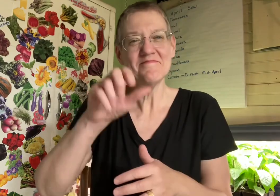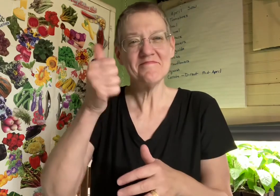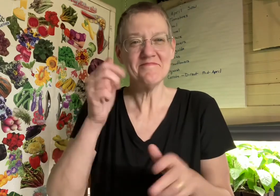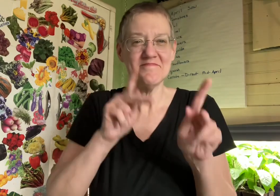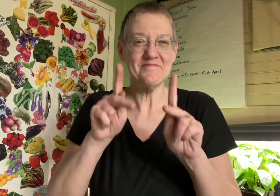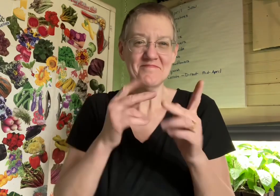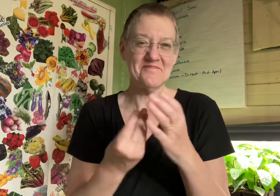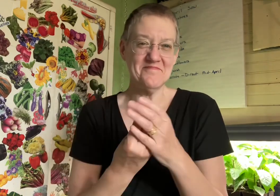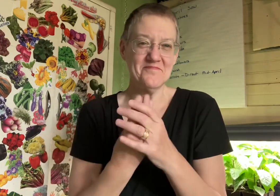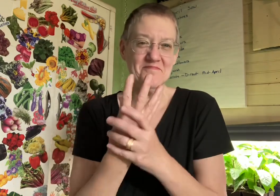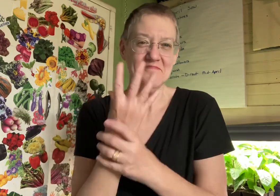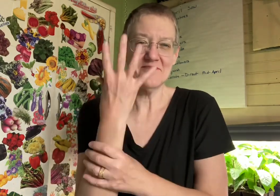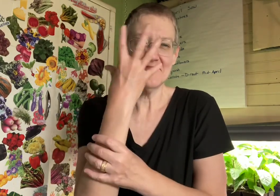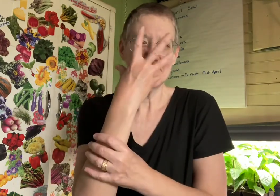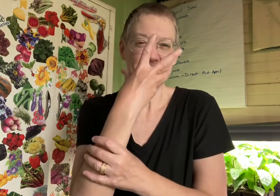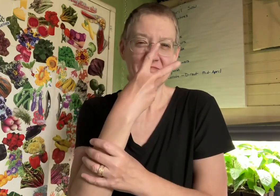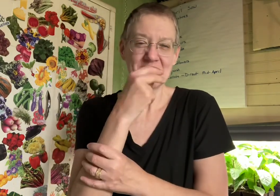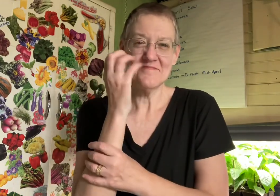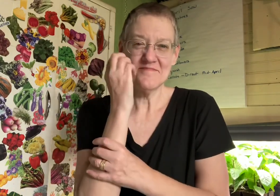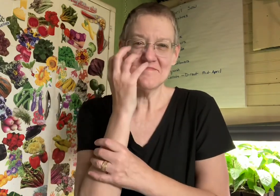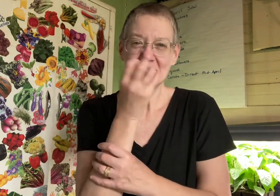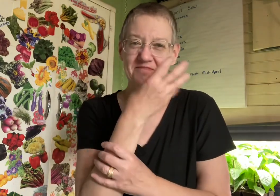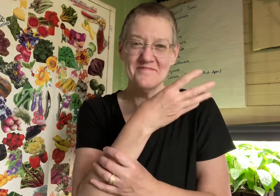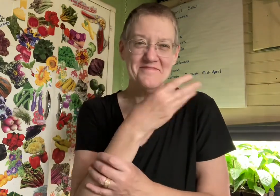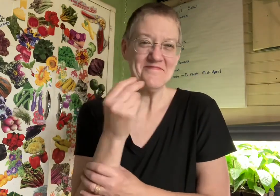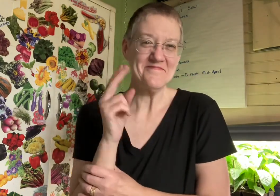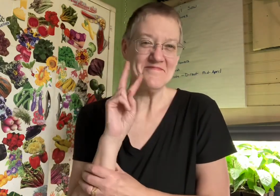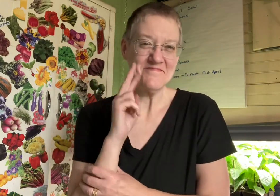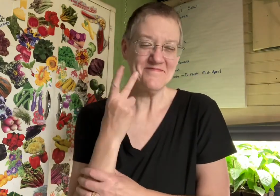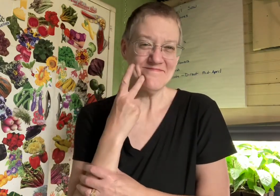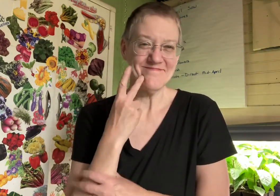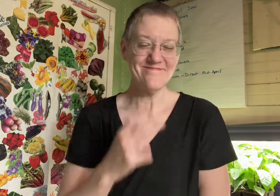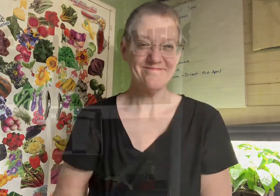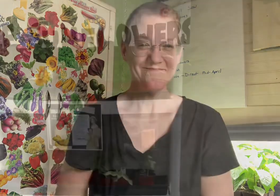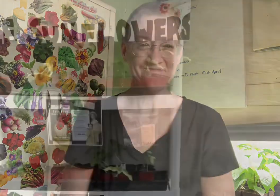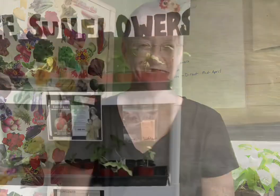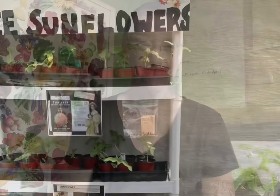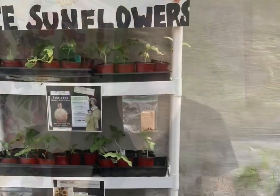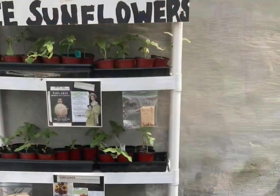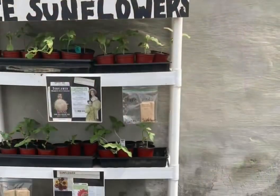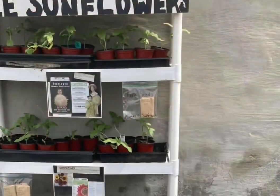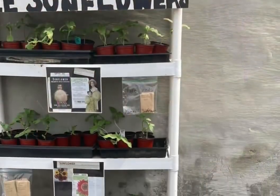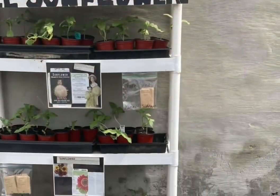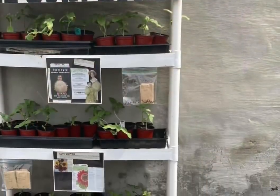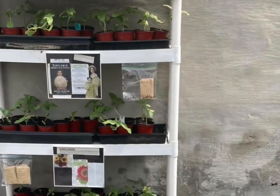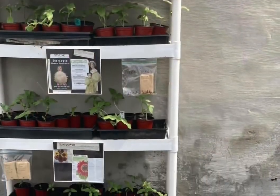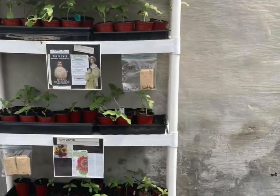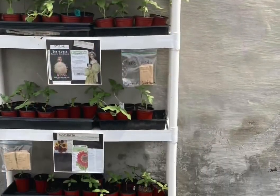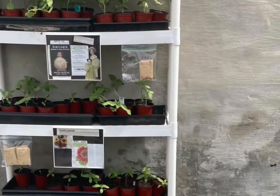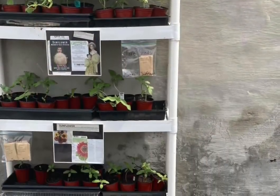most I'm going to give away. I really love encouraging other people to grow beautiful flowers and